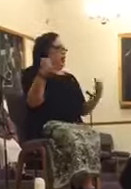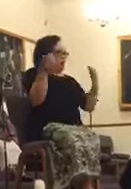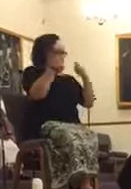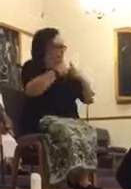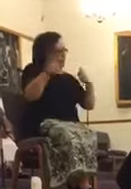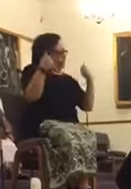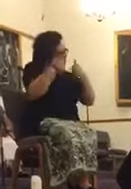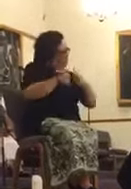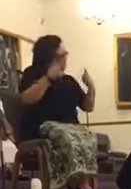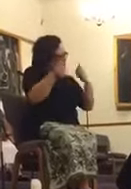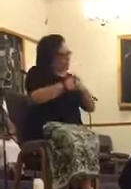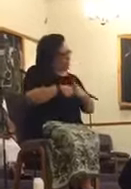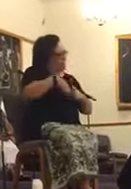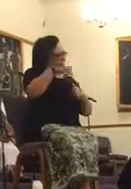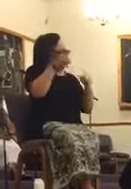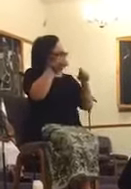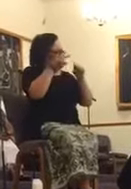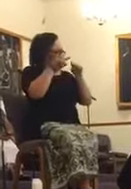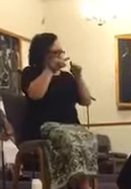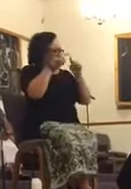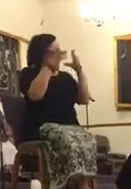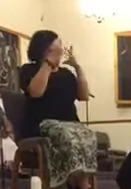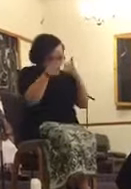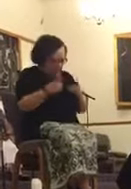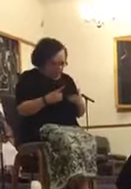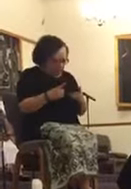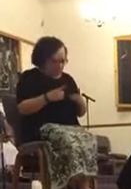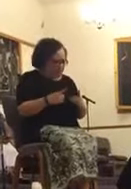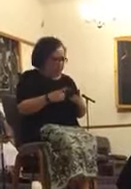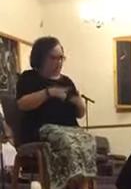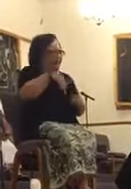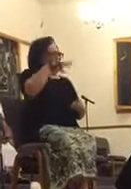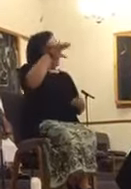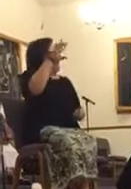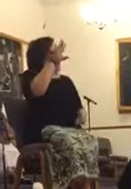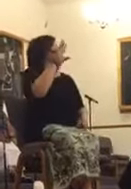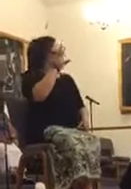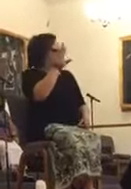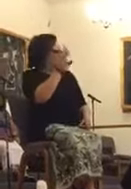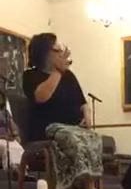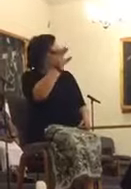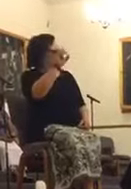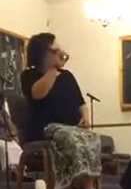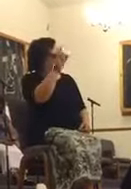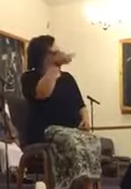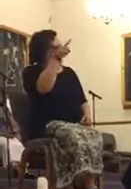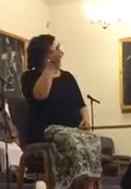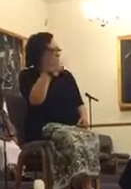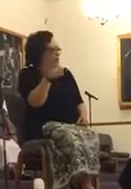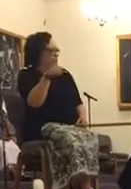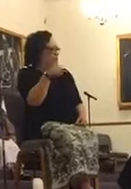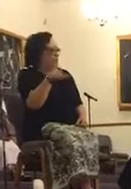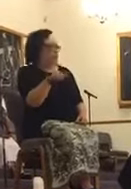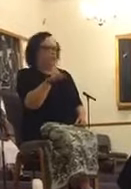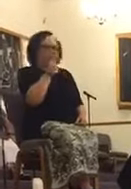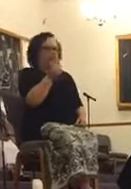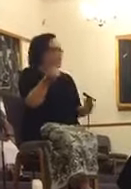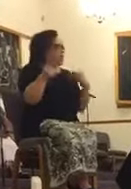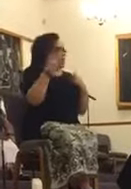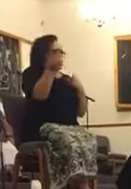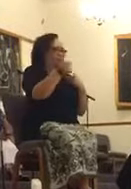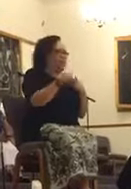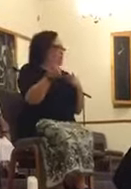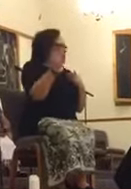don't even have one person that they can call their friend. Yes. Can I get a witness here? But the